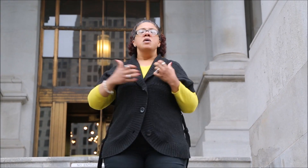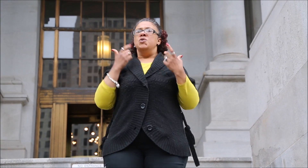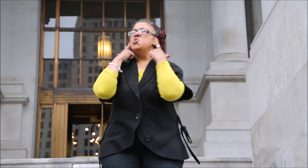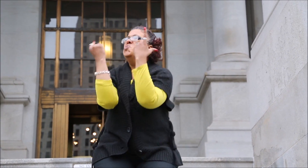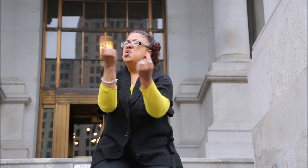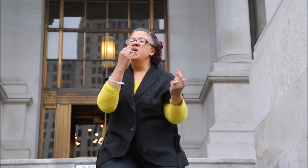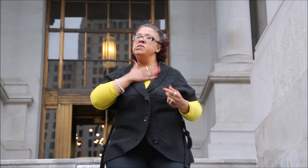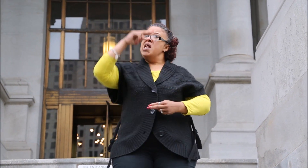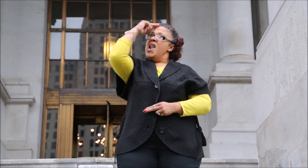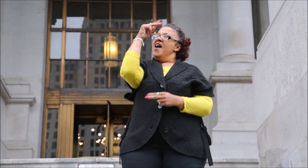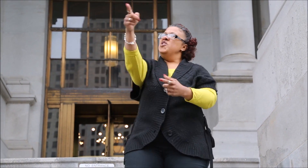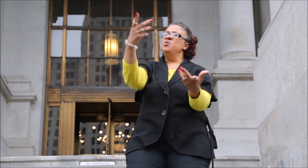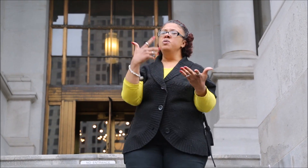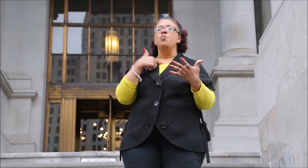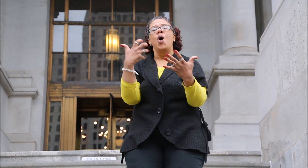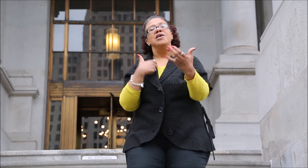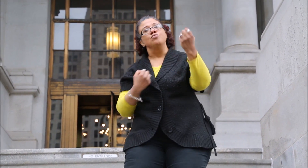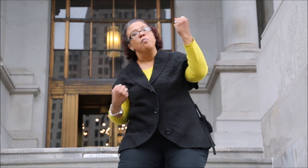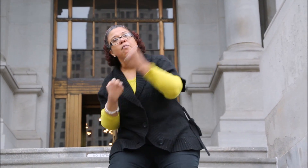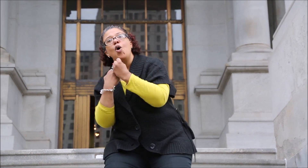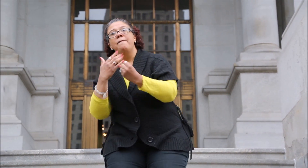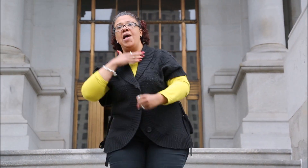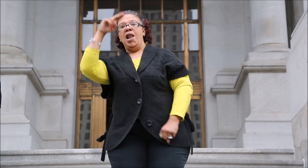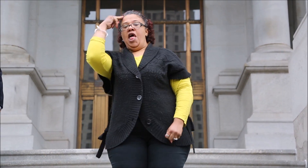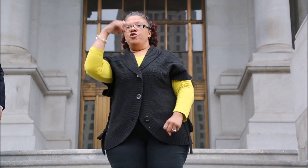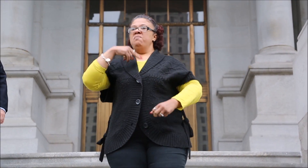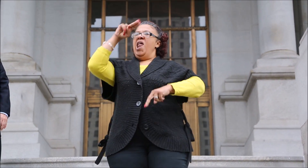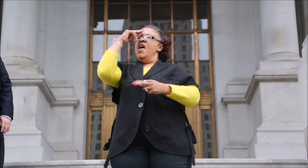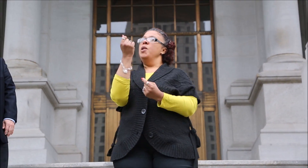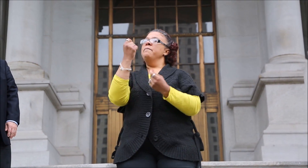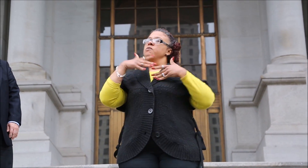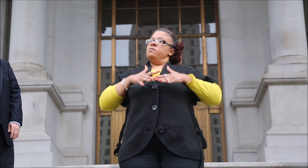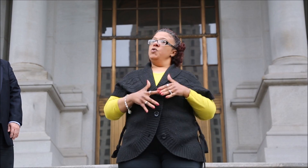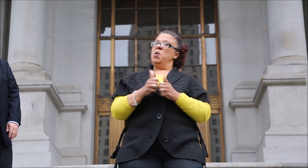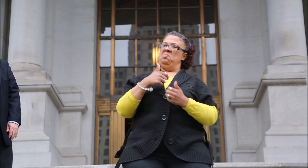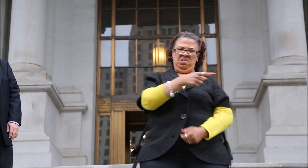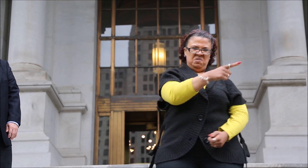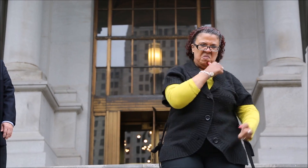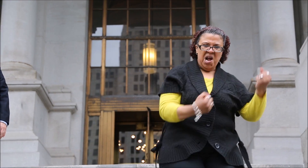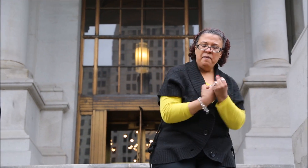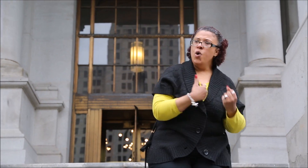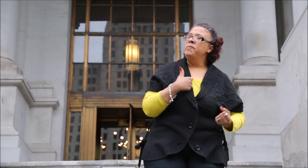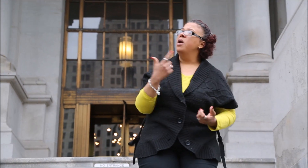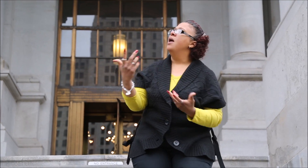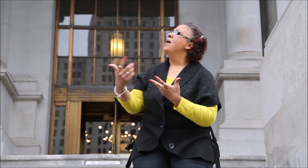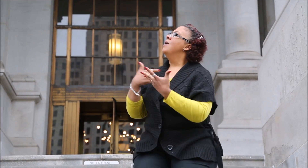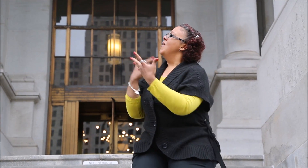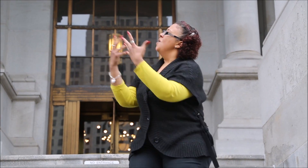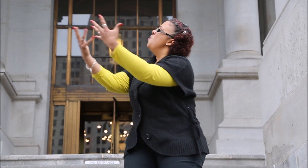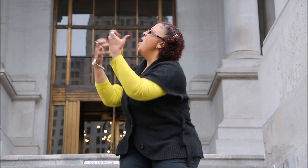Part of history. I want to be with you and fight. We want to show some of the problems that have happened.